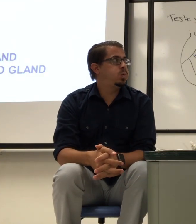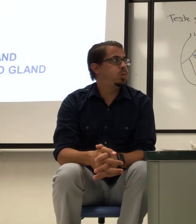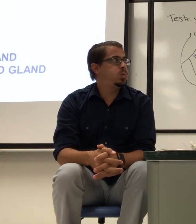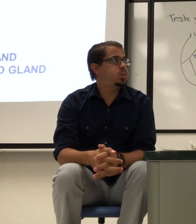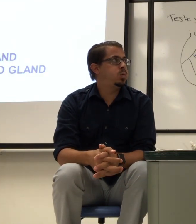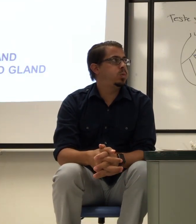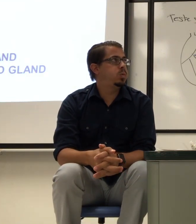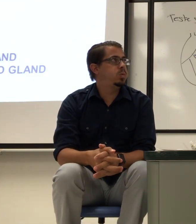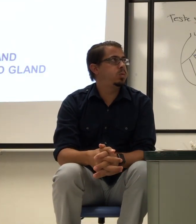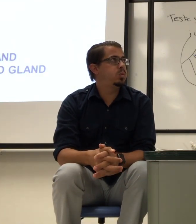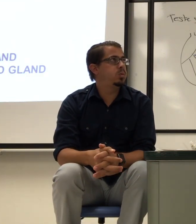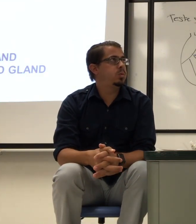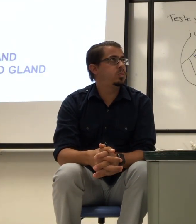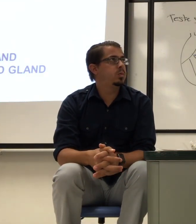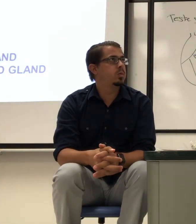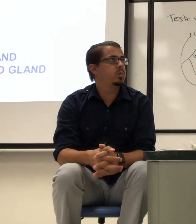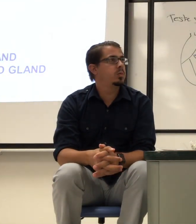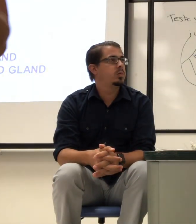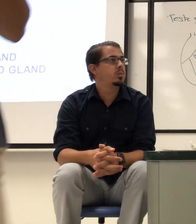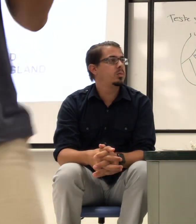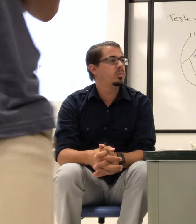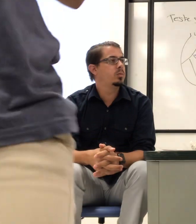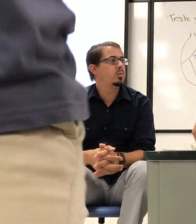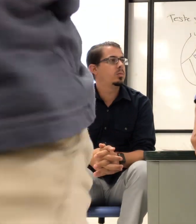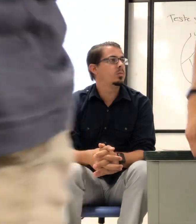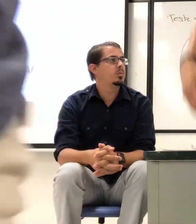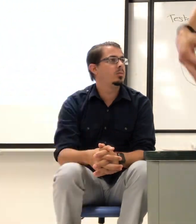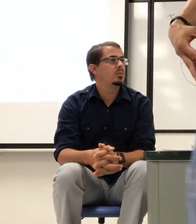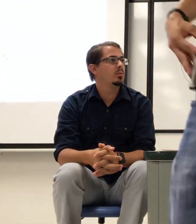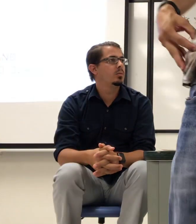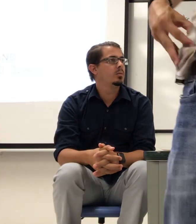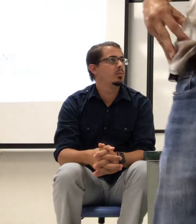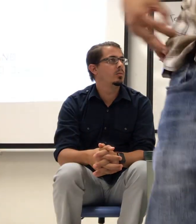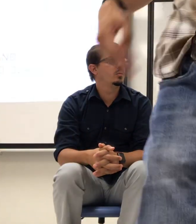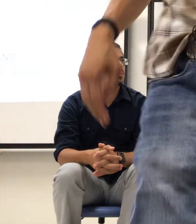Basically, let's take a 5-minute stretch break. I got to get my slides together.